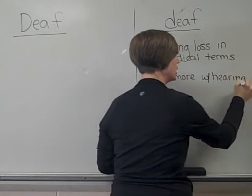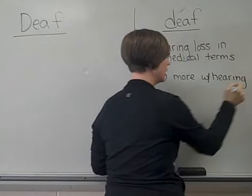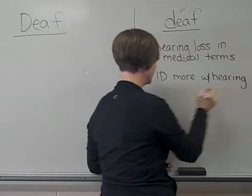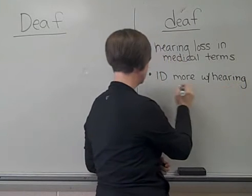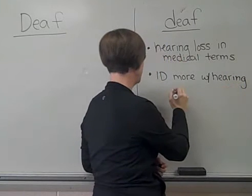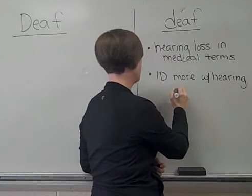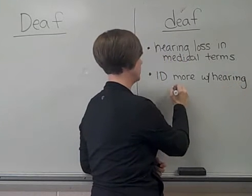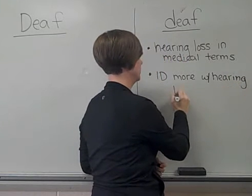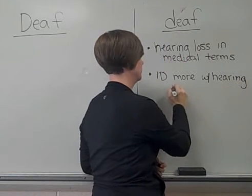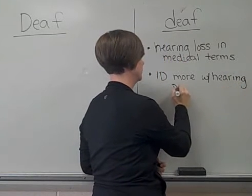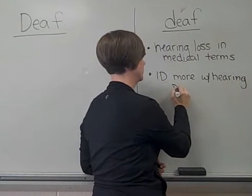hearing people.